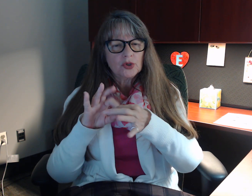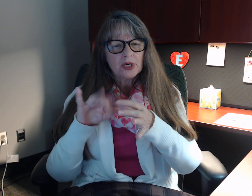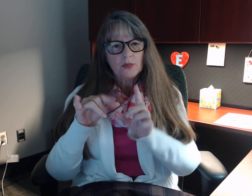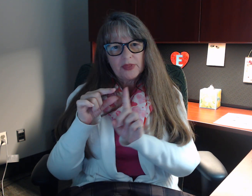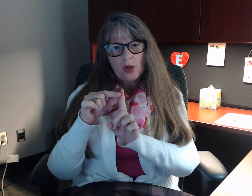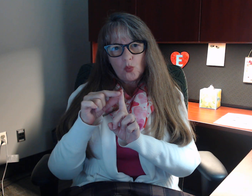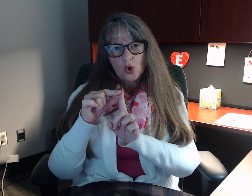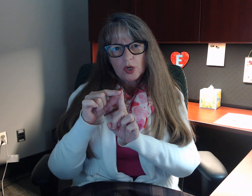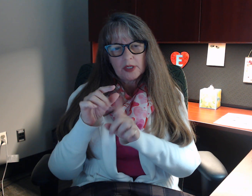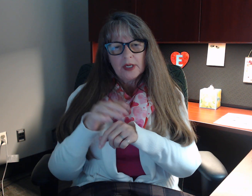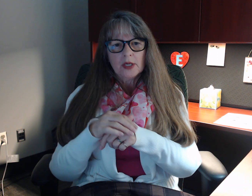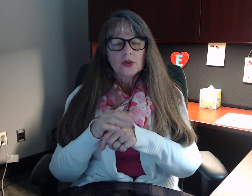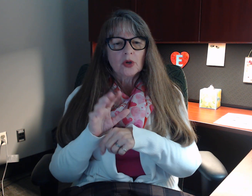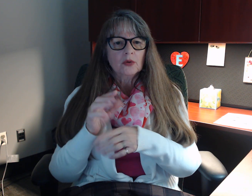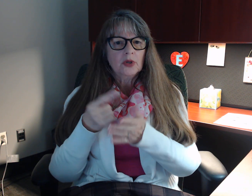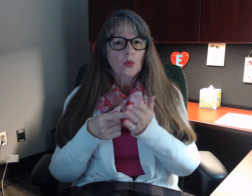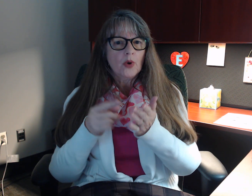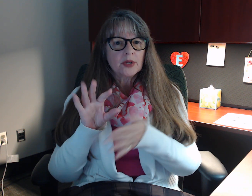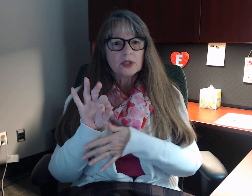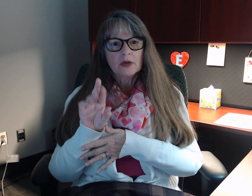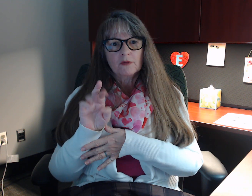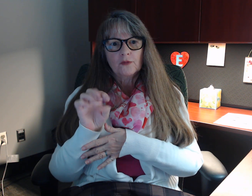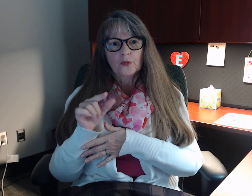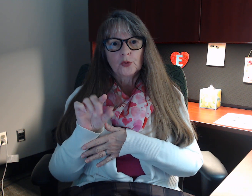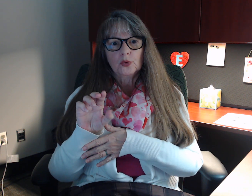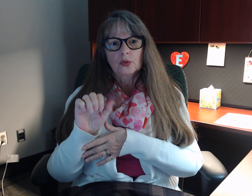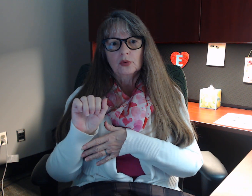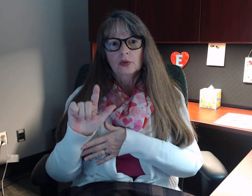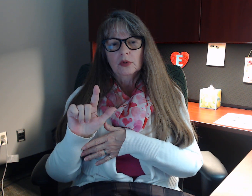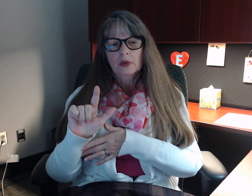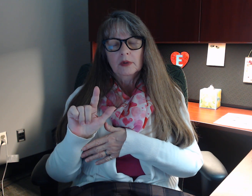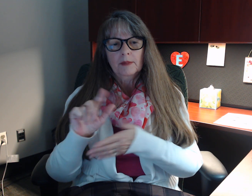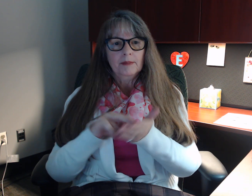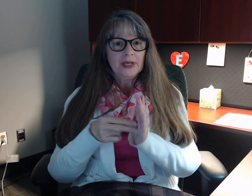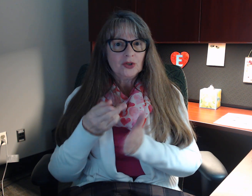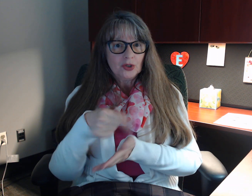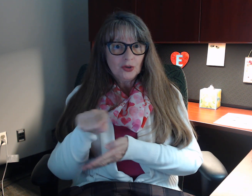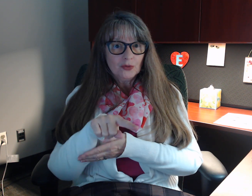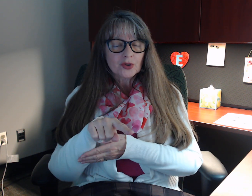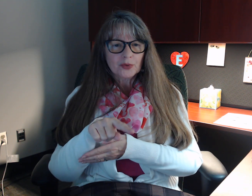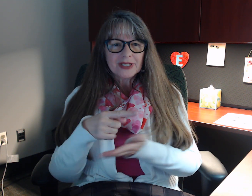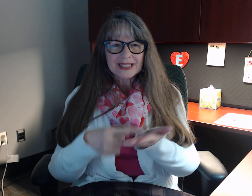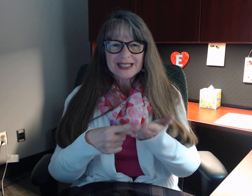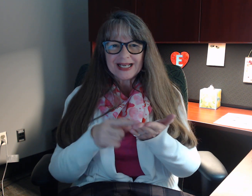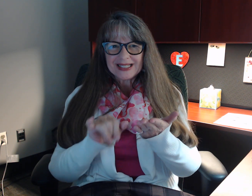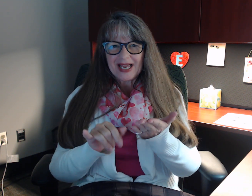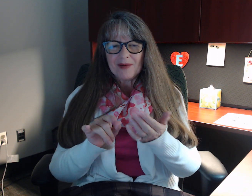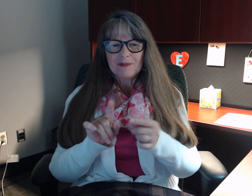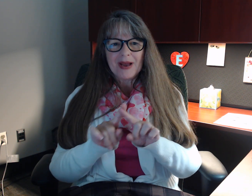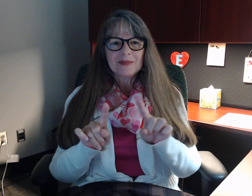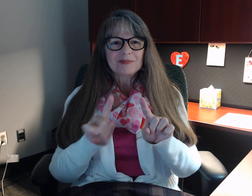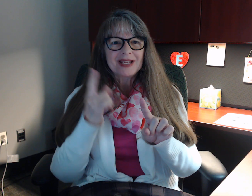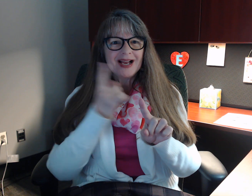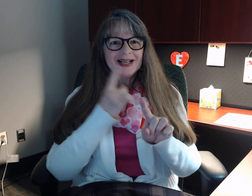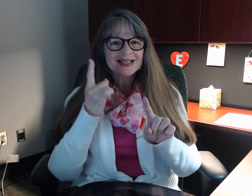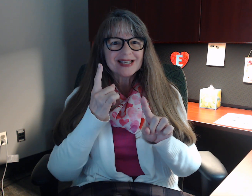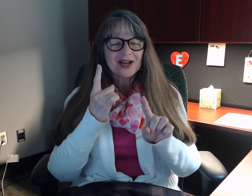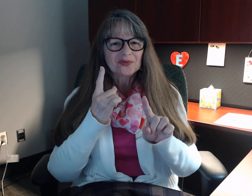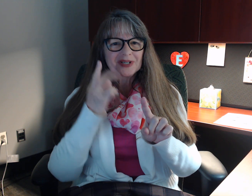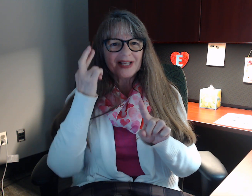with that word. So, you know, what does frugal mean to you? So we're going to discuss that. But because I realized